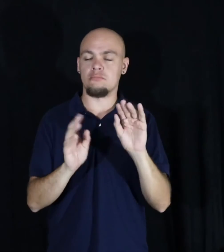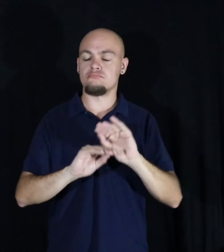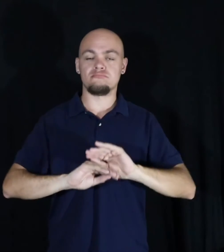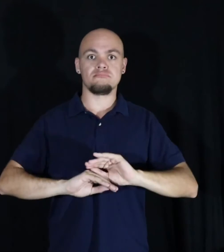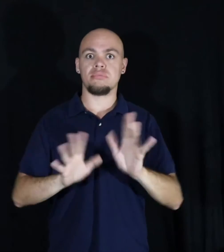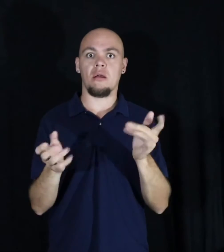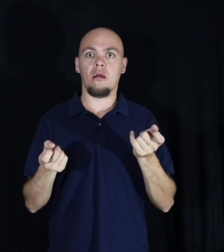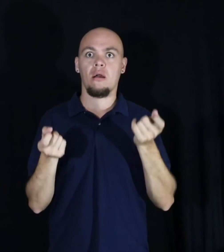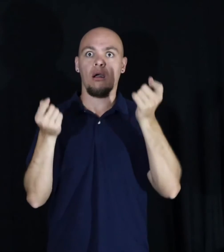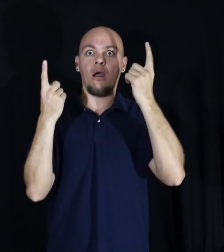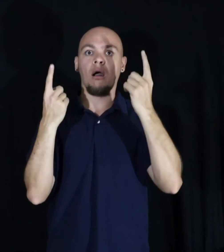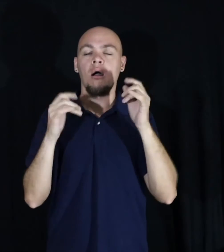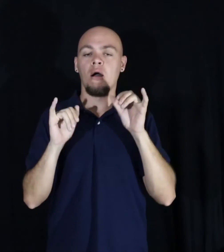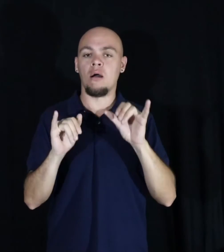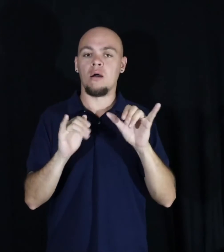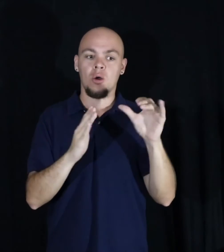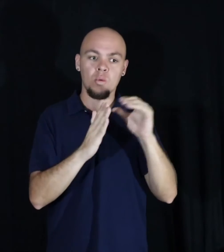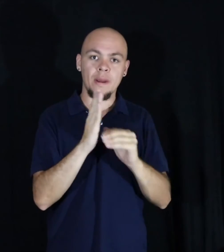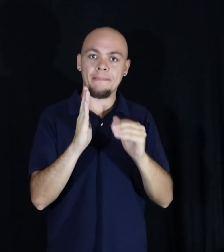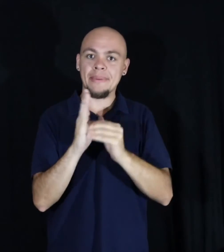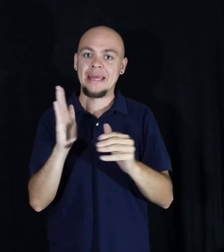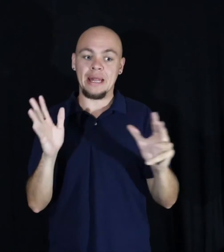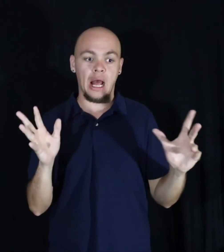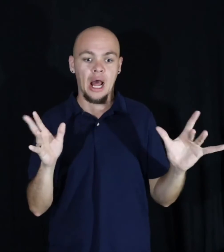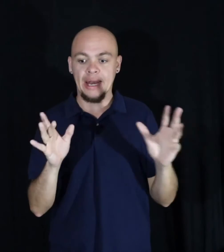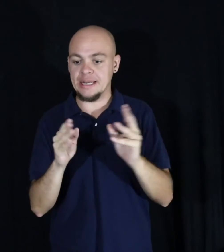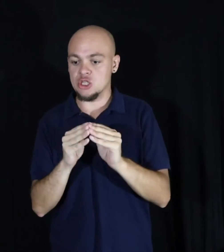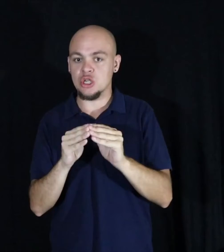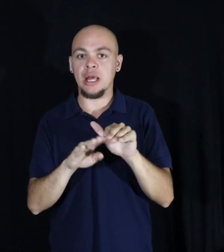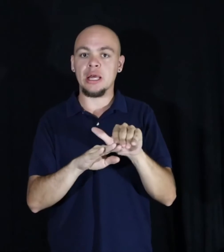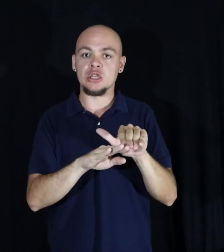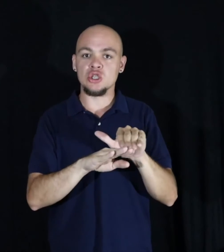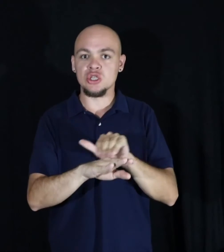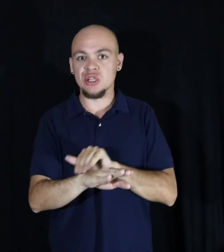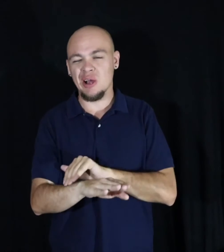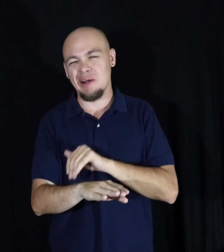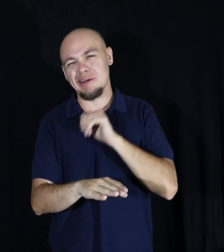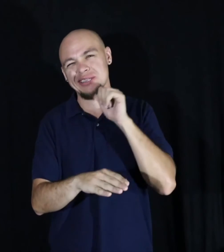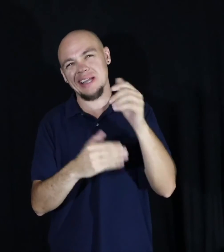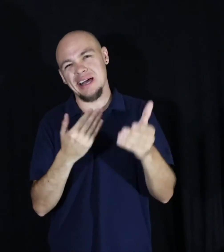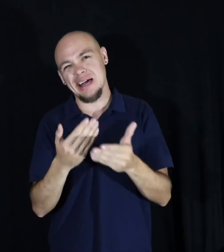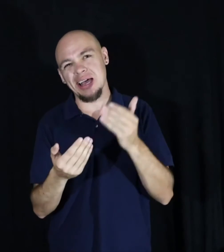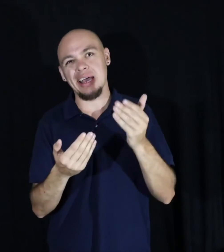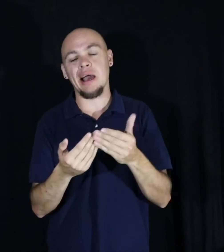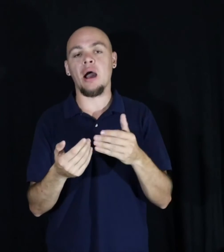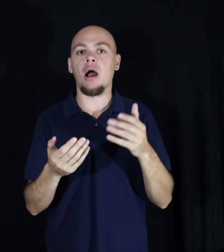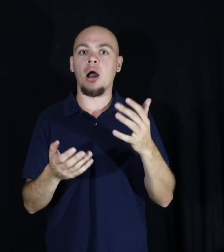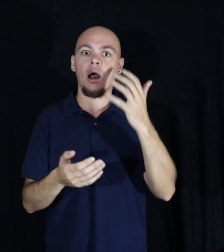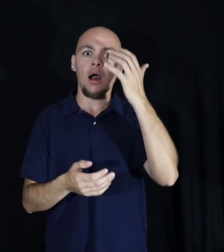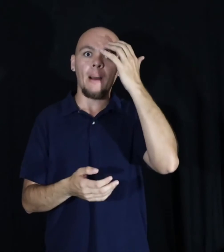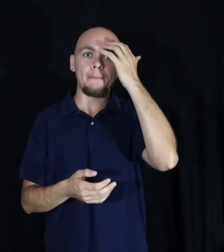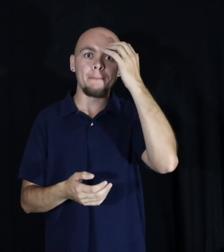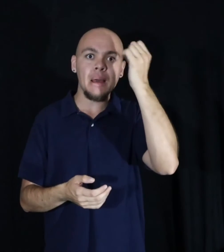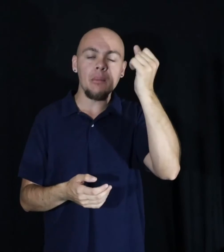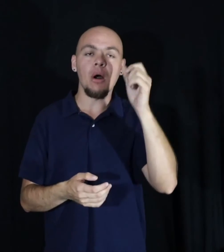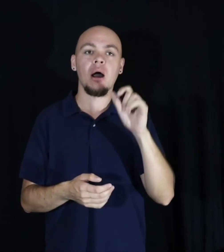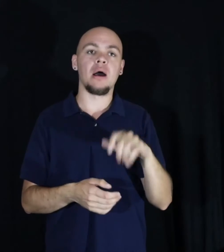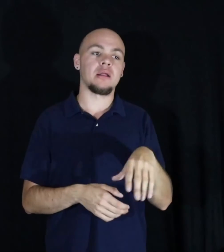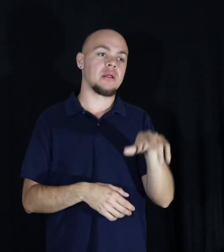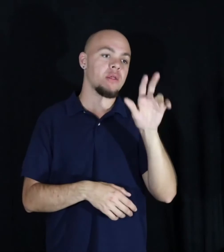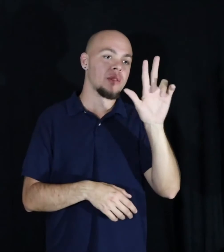quickly realize that repeated addition is slow and inconvenient. So they gladly memorize that